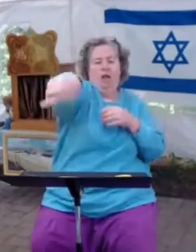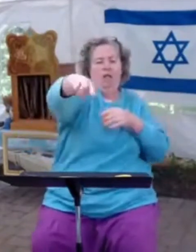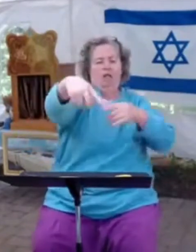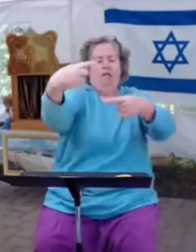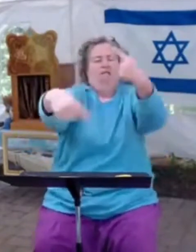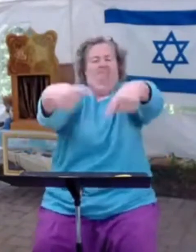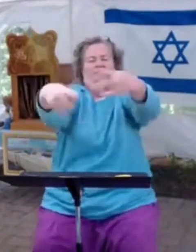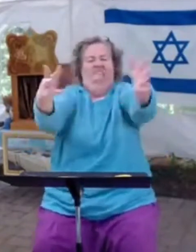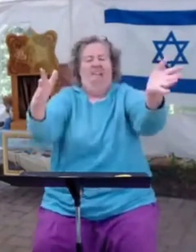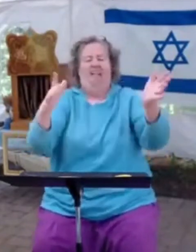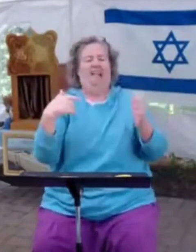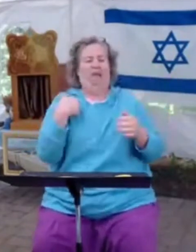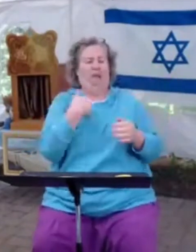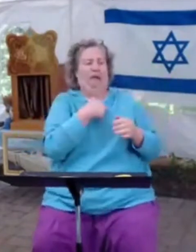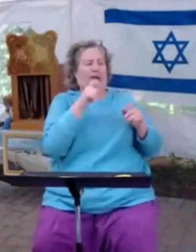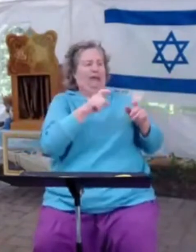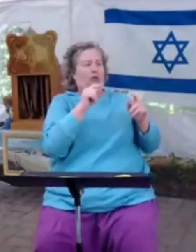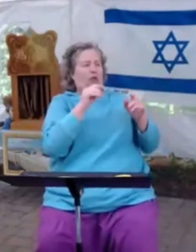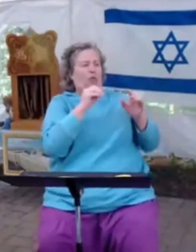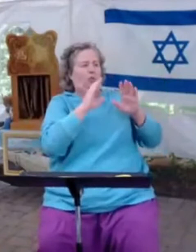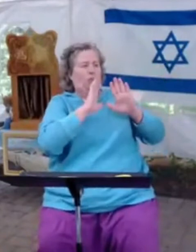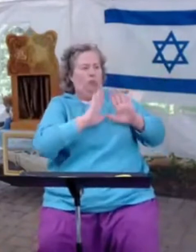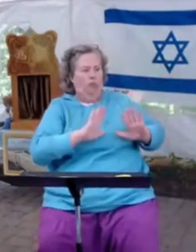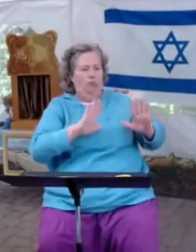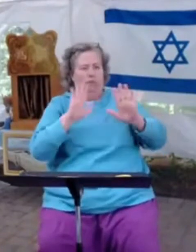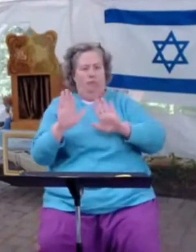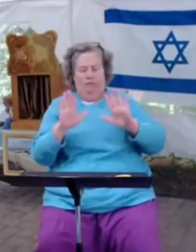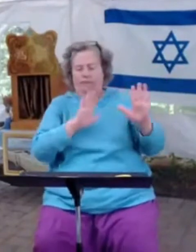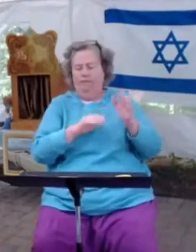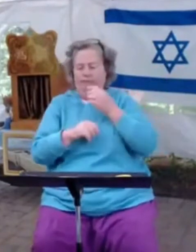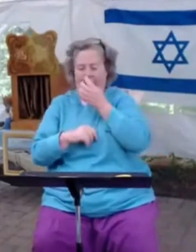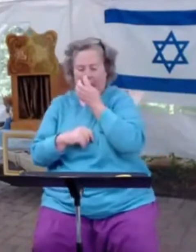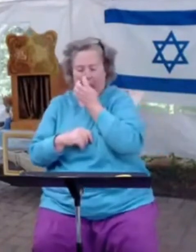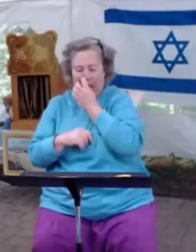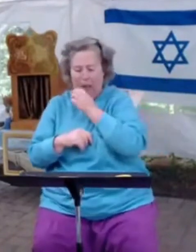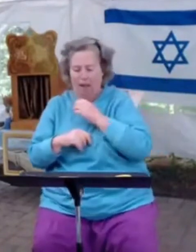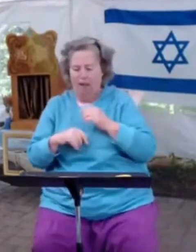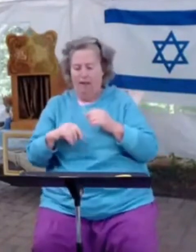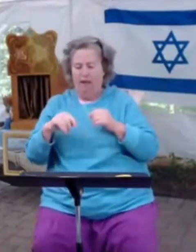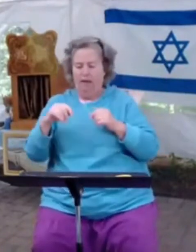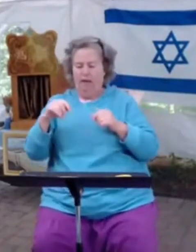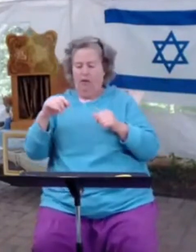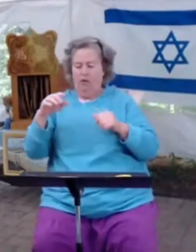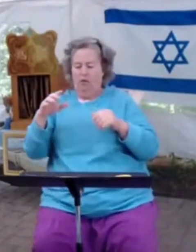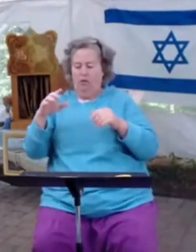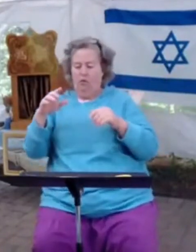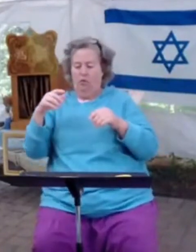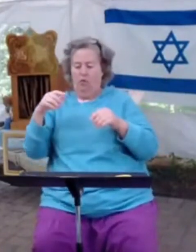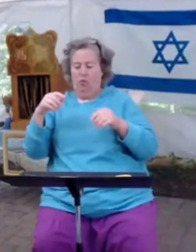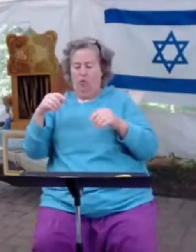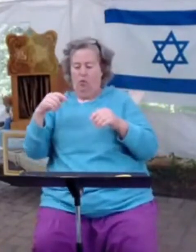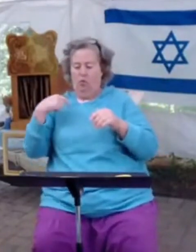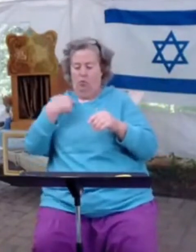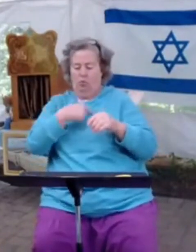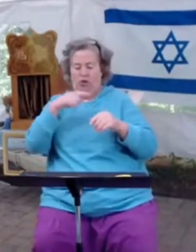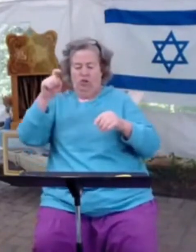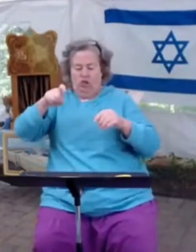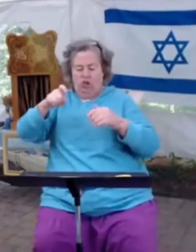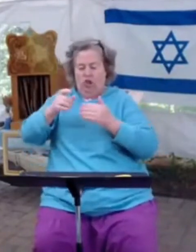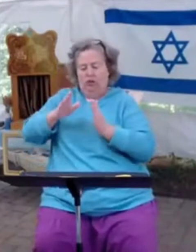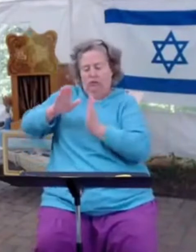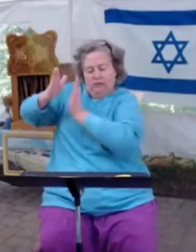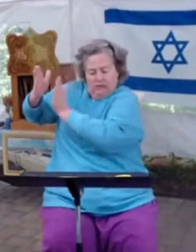It doesn't change. The same message he preached before, he says today. And as